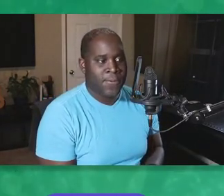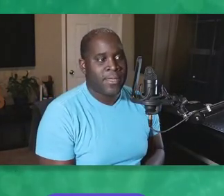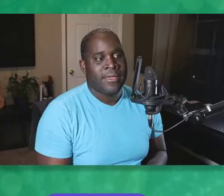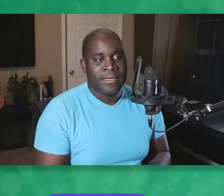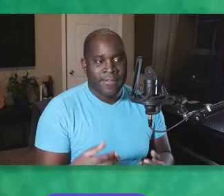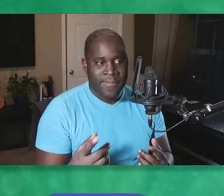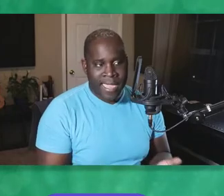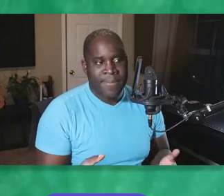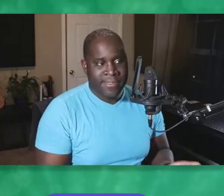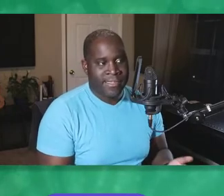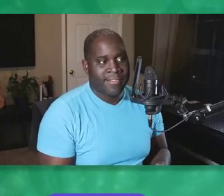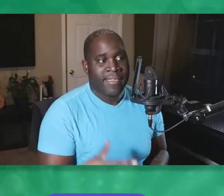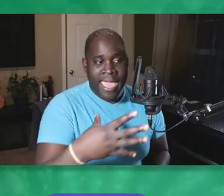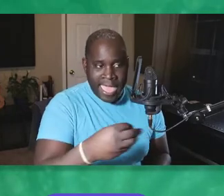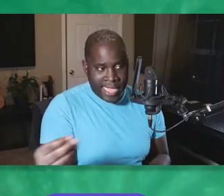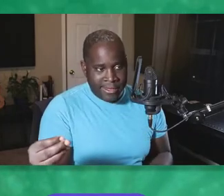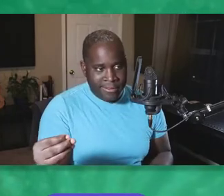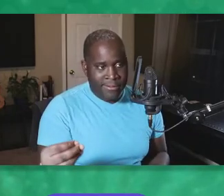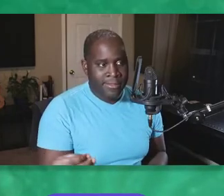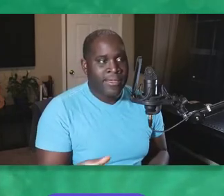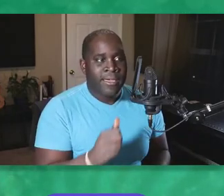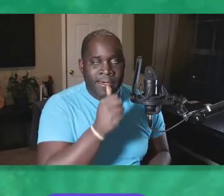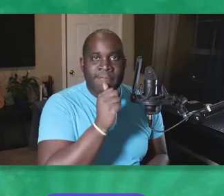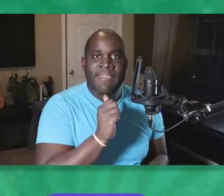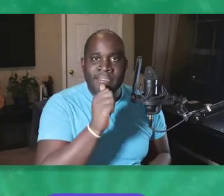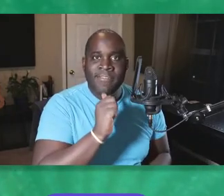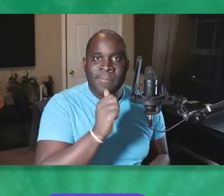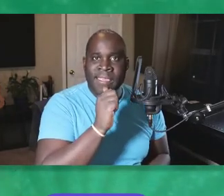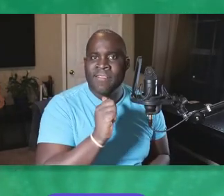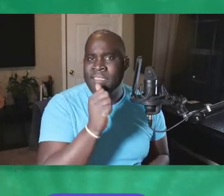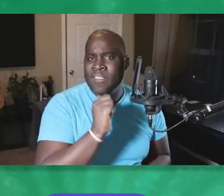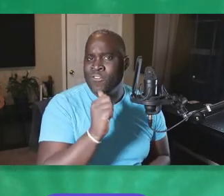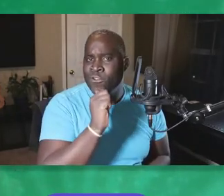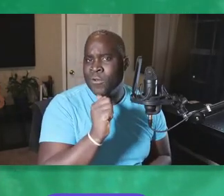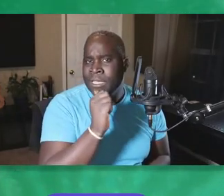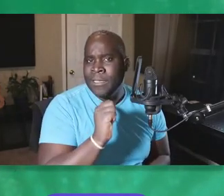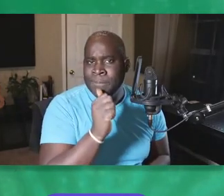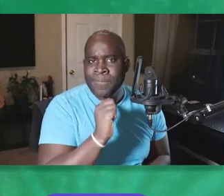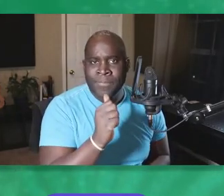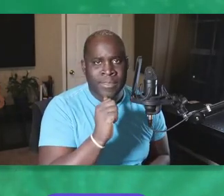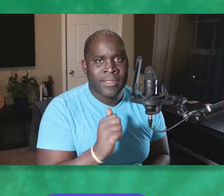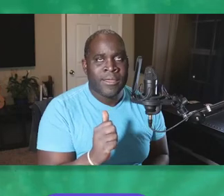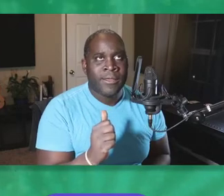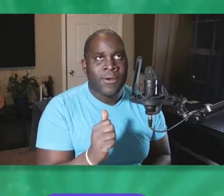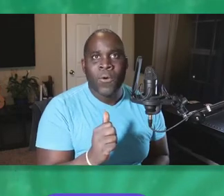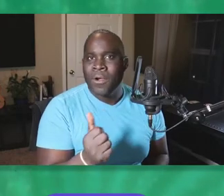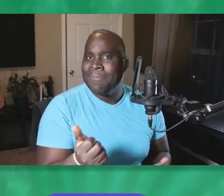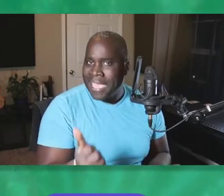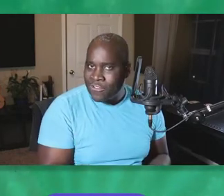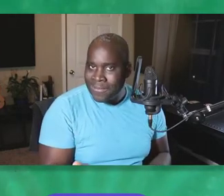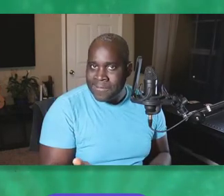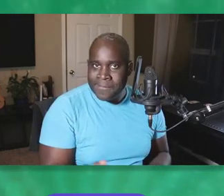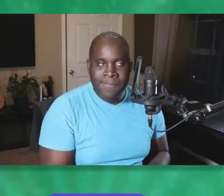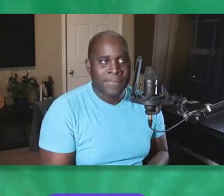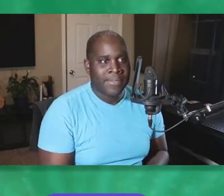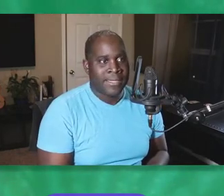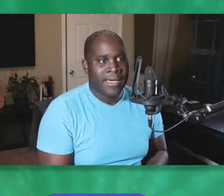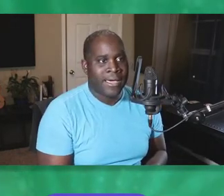So that makes sense. And this means enduring or